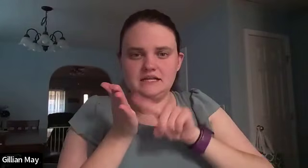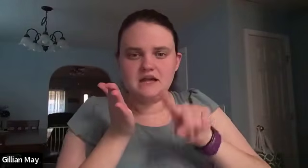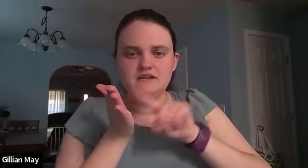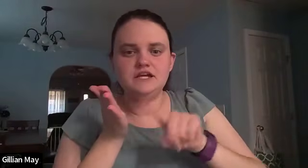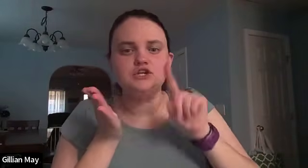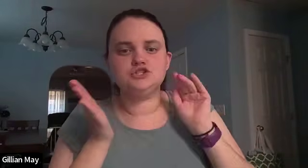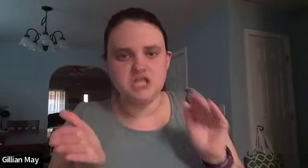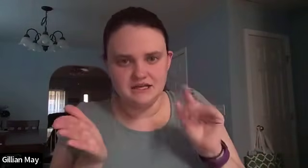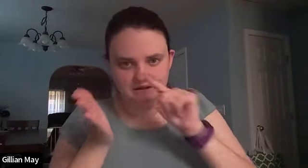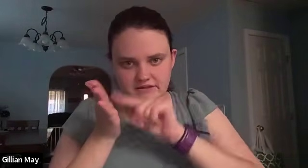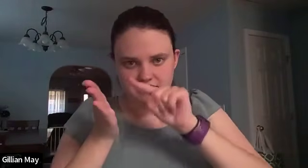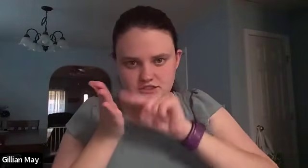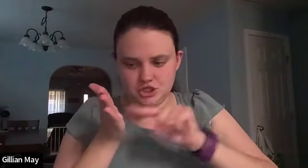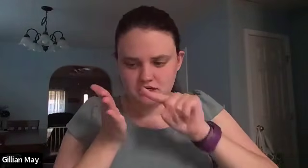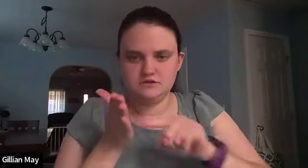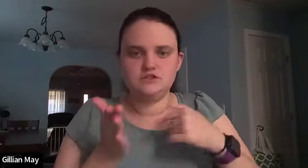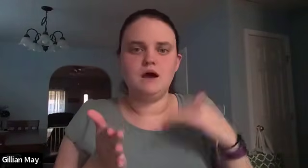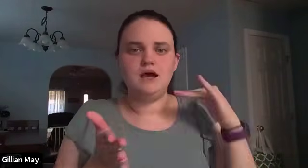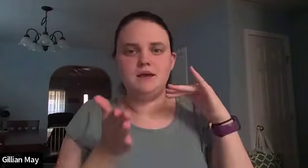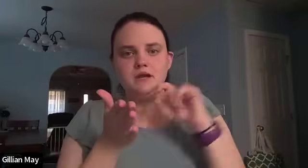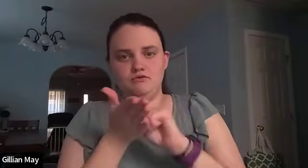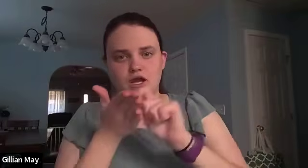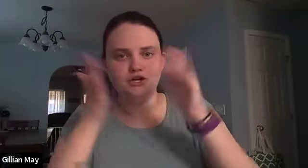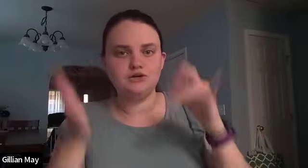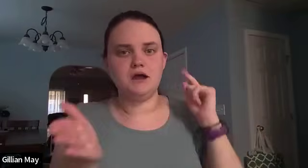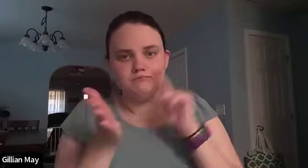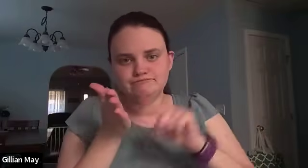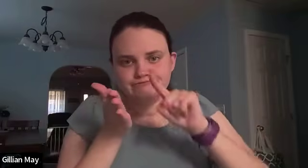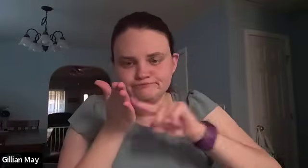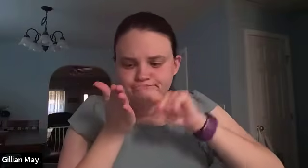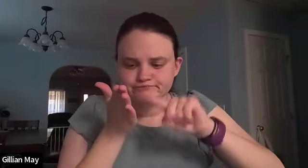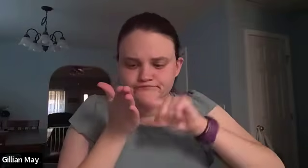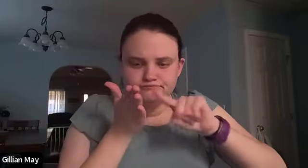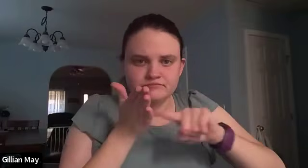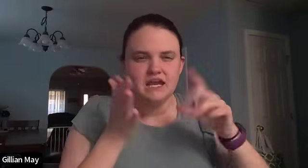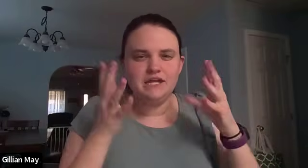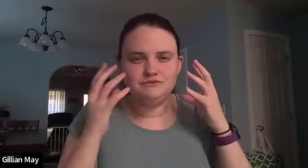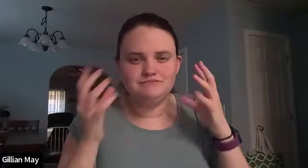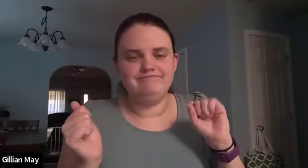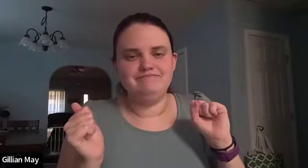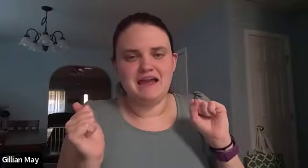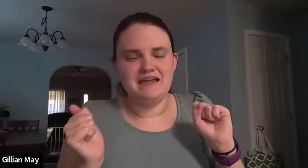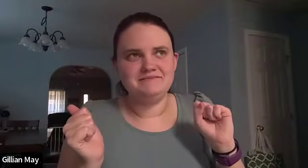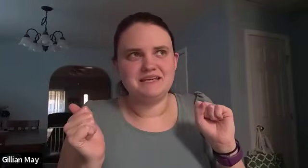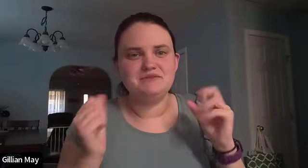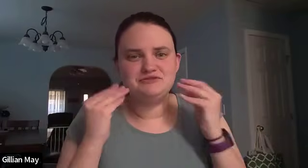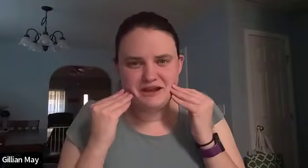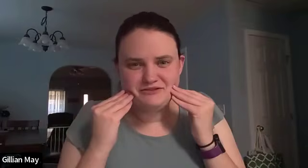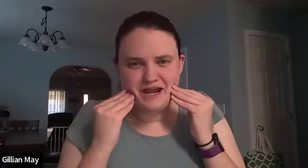it's kind of like you're checking things, check. So I'm a writer, and I hate to say it, but you kind of